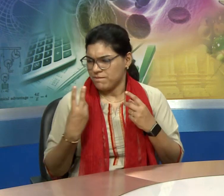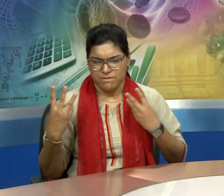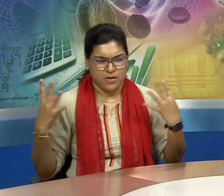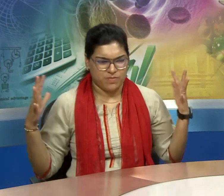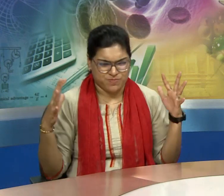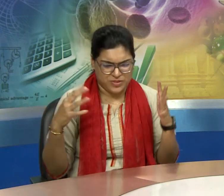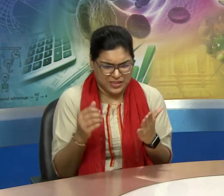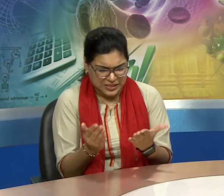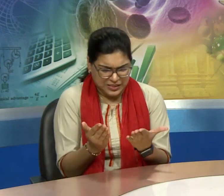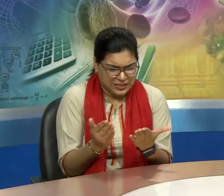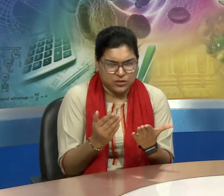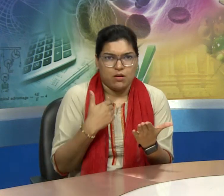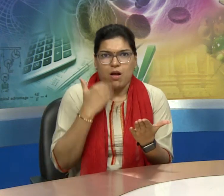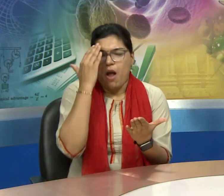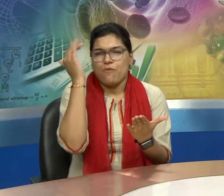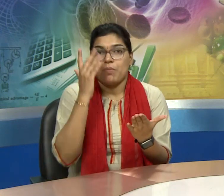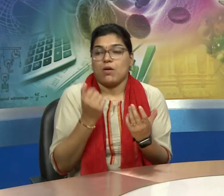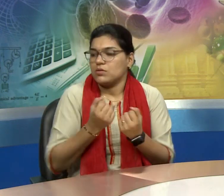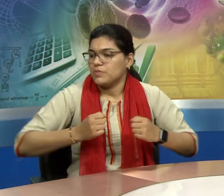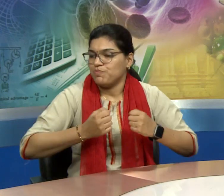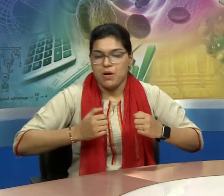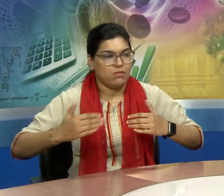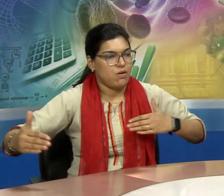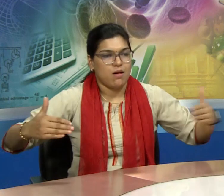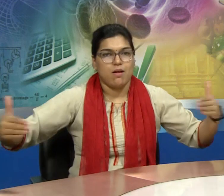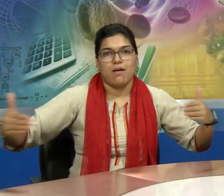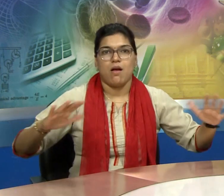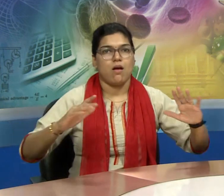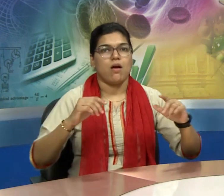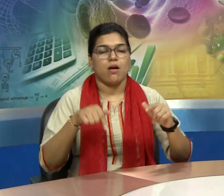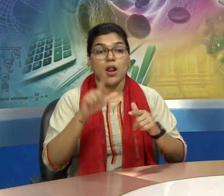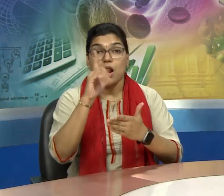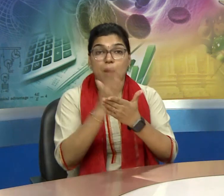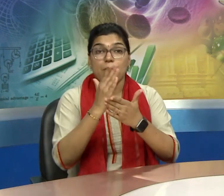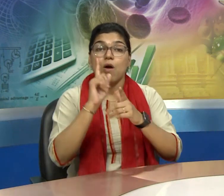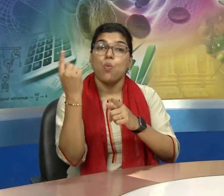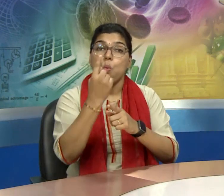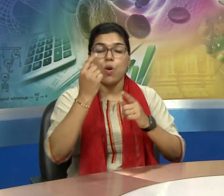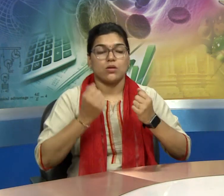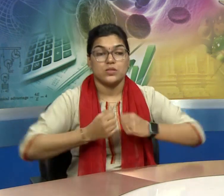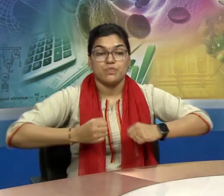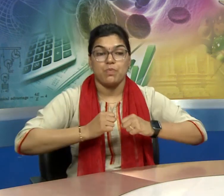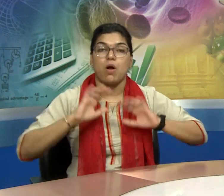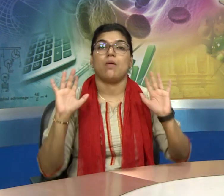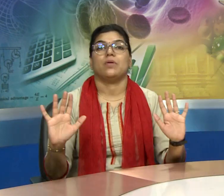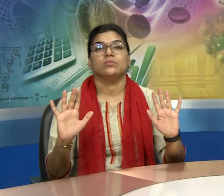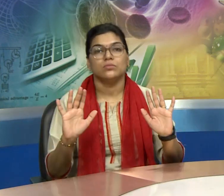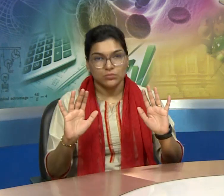space is something which we call as the area for any substance.